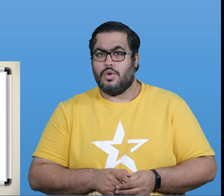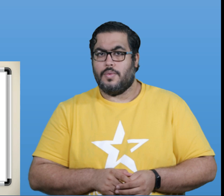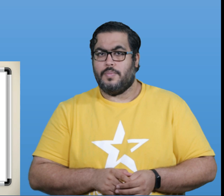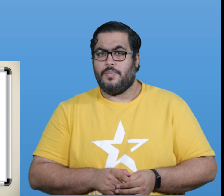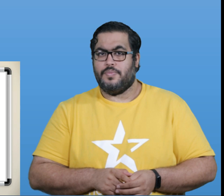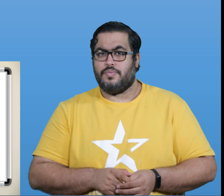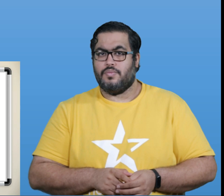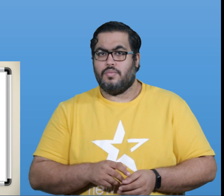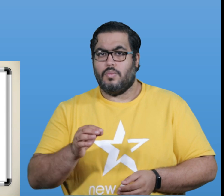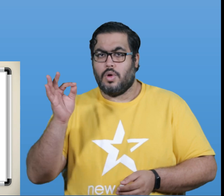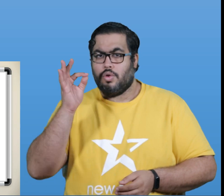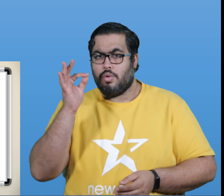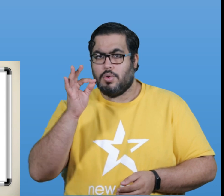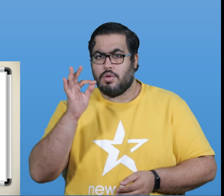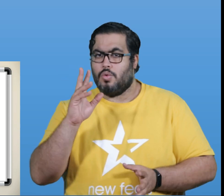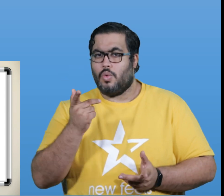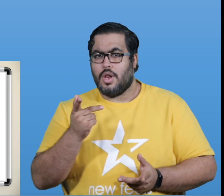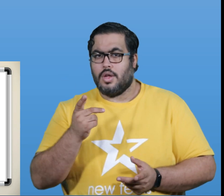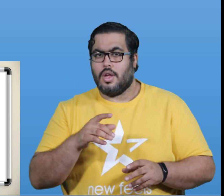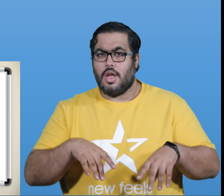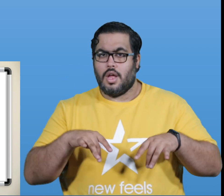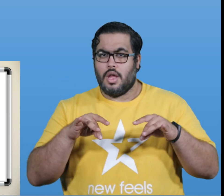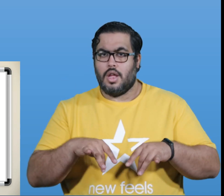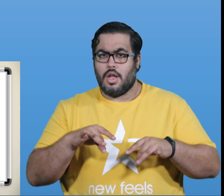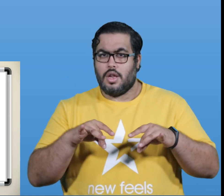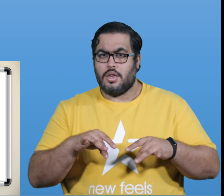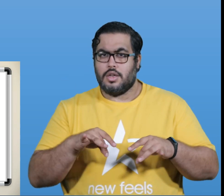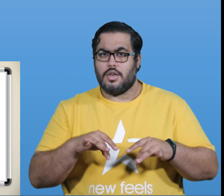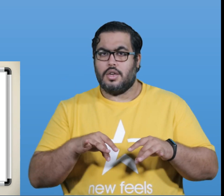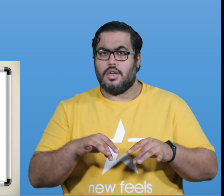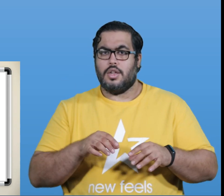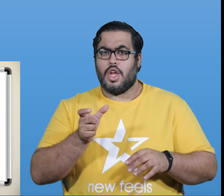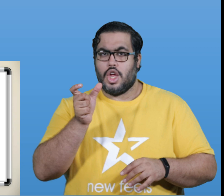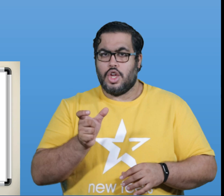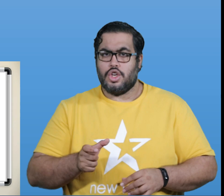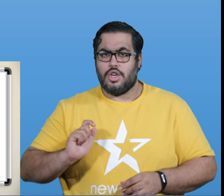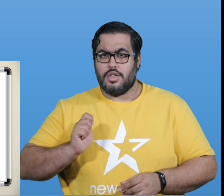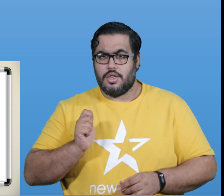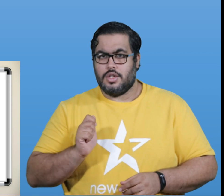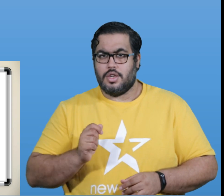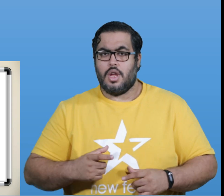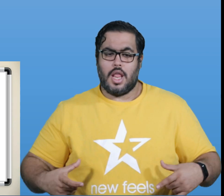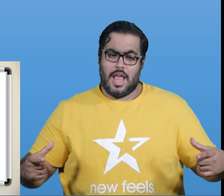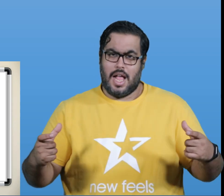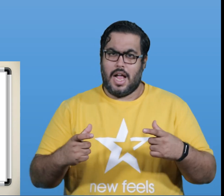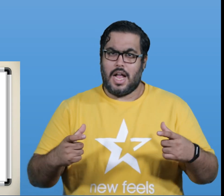place to another. The aborigine is the native people of Australia. Clan is the group of people related in different